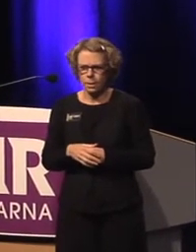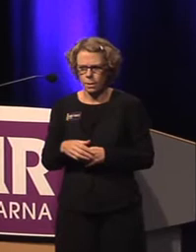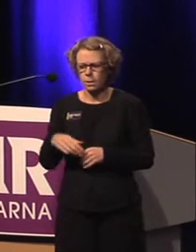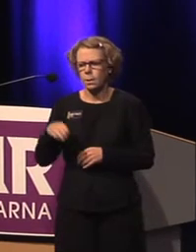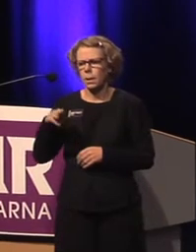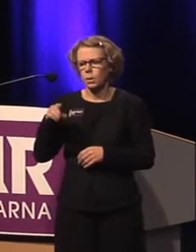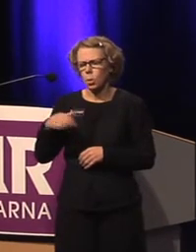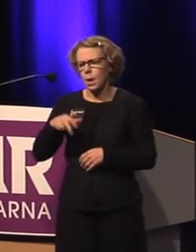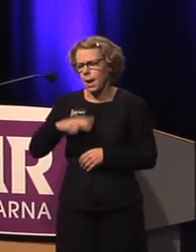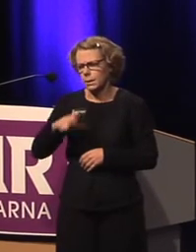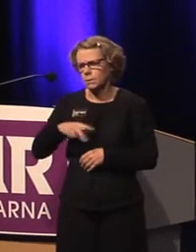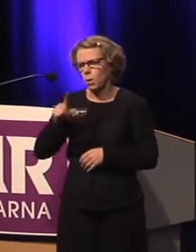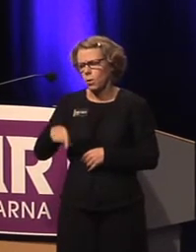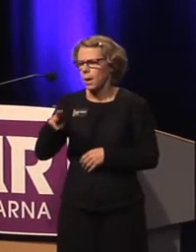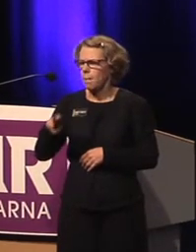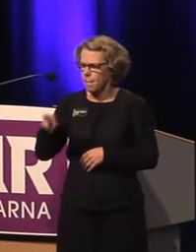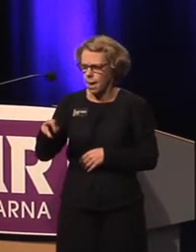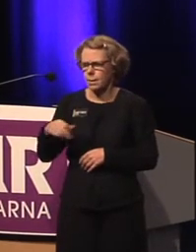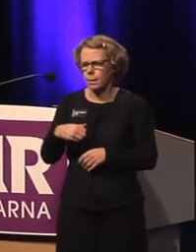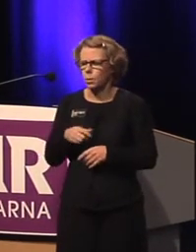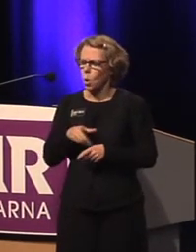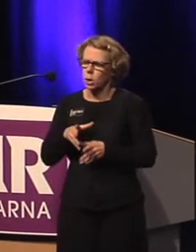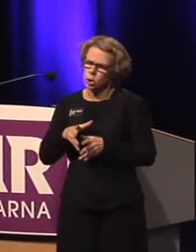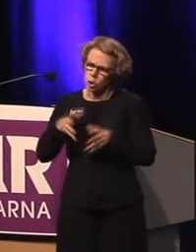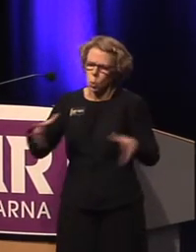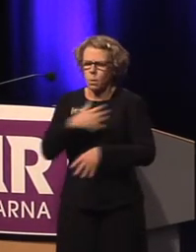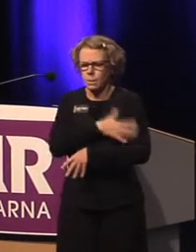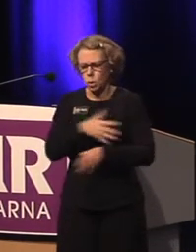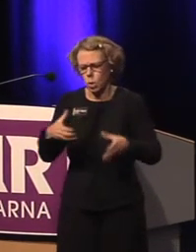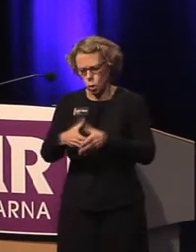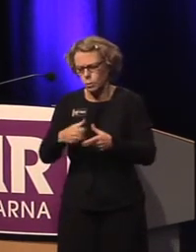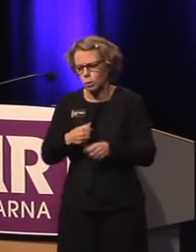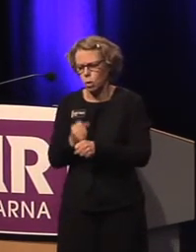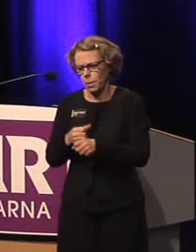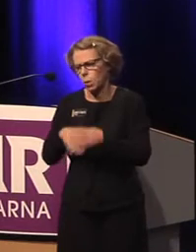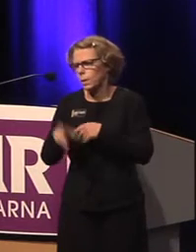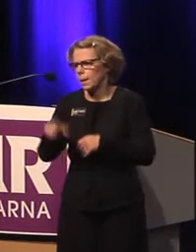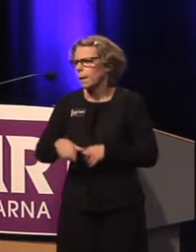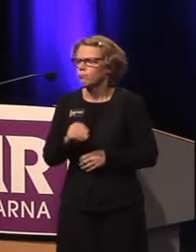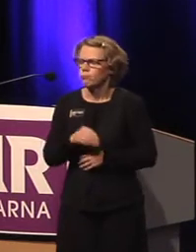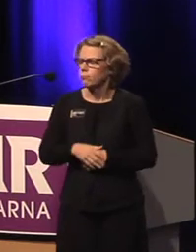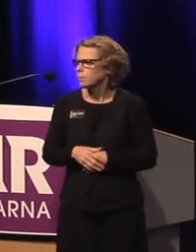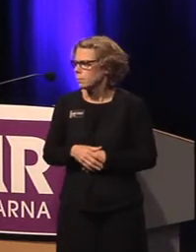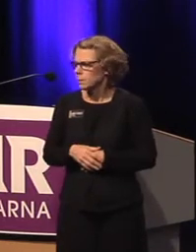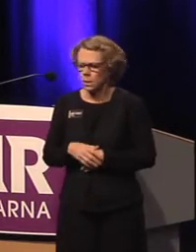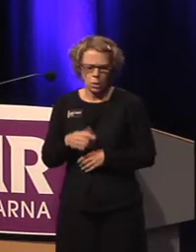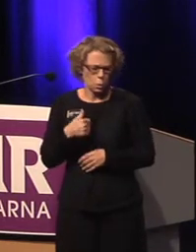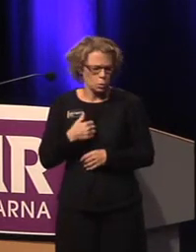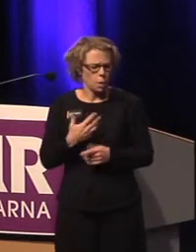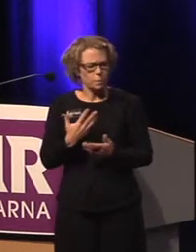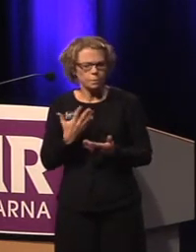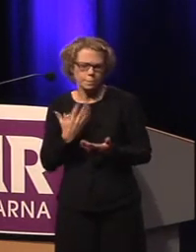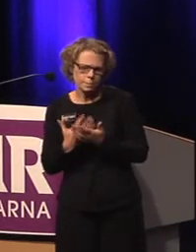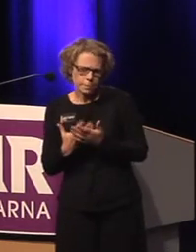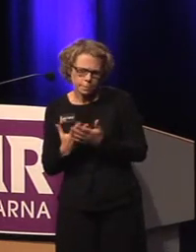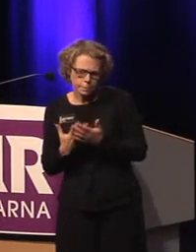your responsibility. You had a large staff working with you. So we're very happy to have you here. You will give us a keynote speech, and then we will